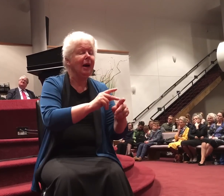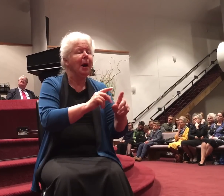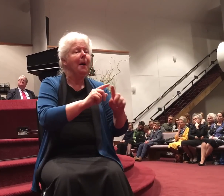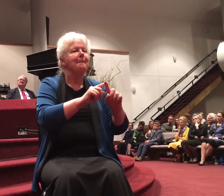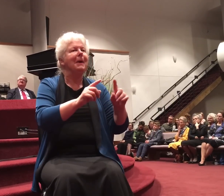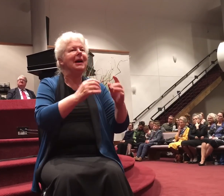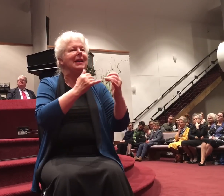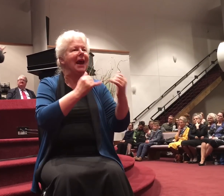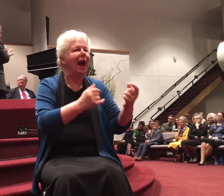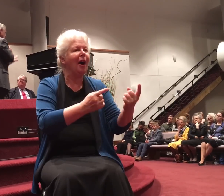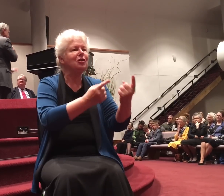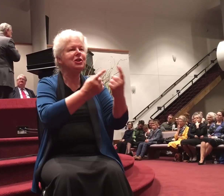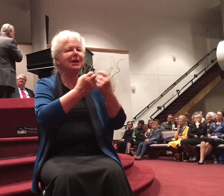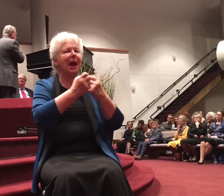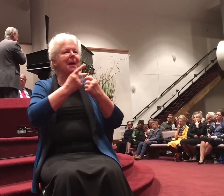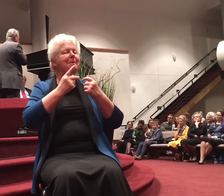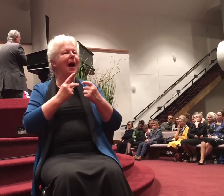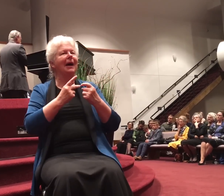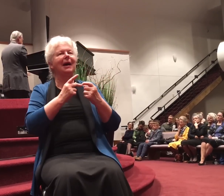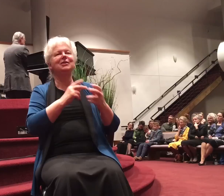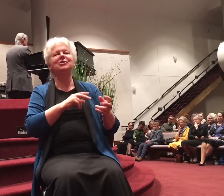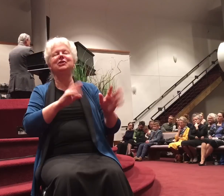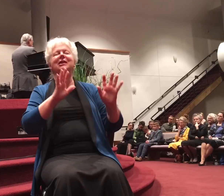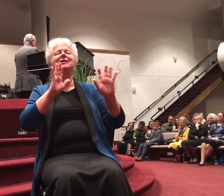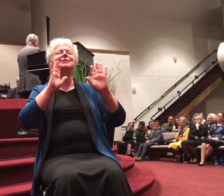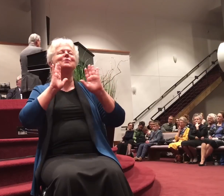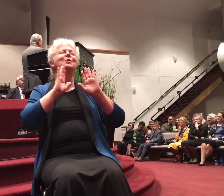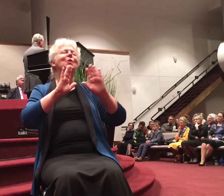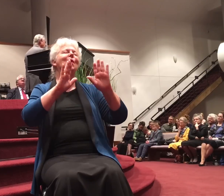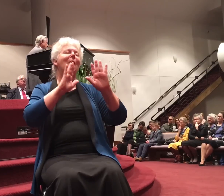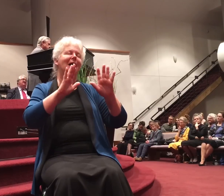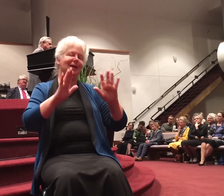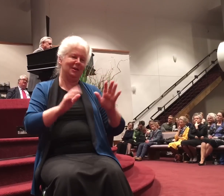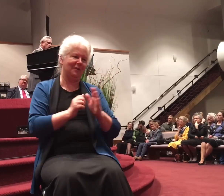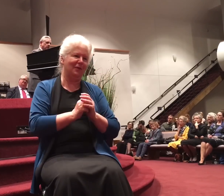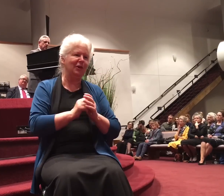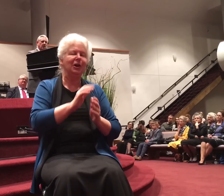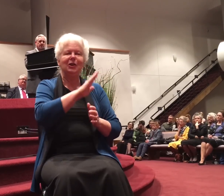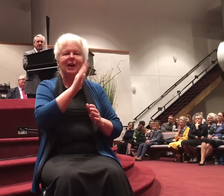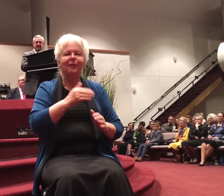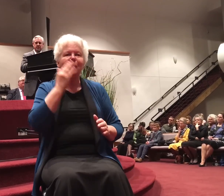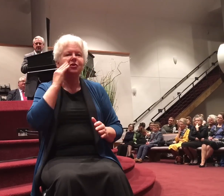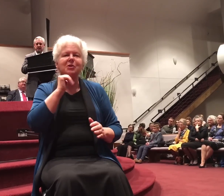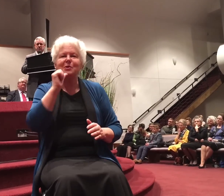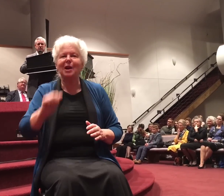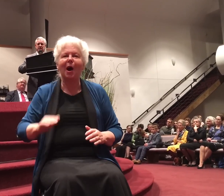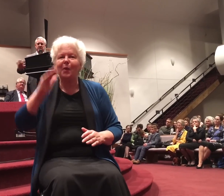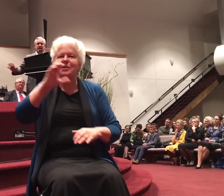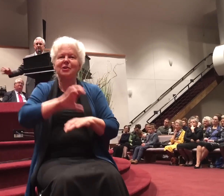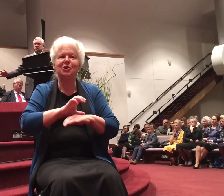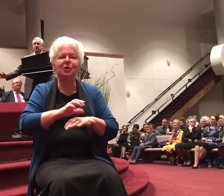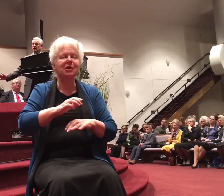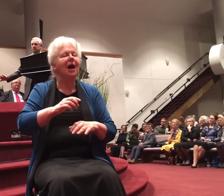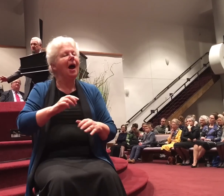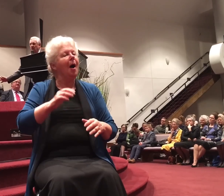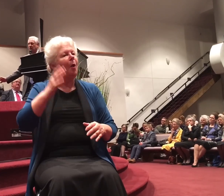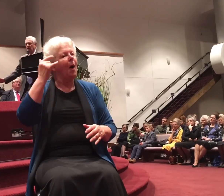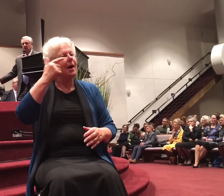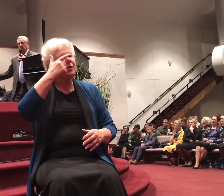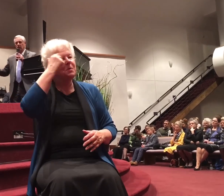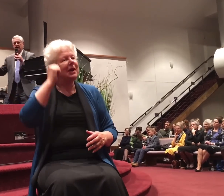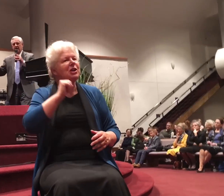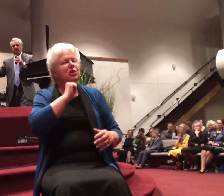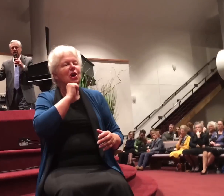she's a model saint, and she worships God. You would never know that she wasn't raised in church. But that's because she doesn't have a smell of